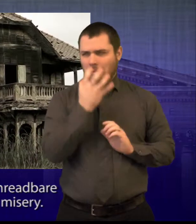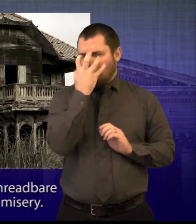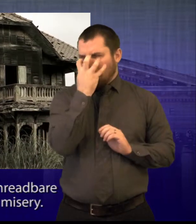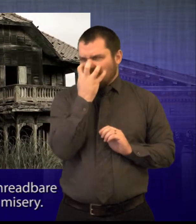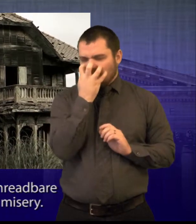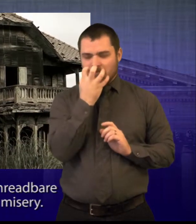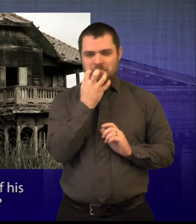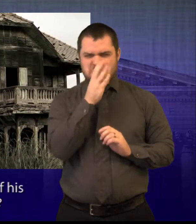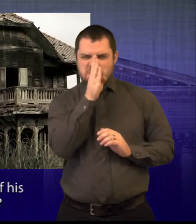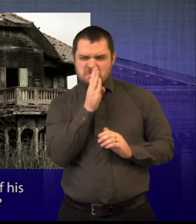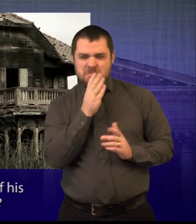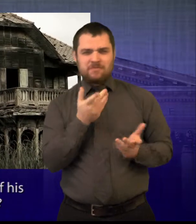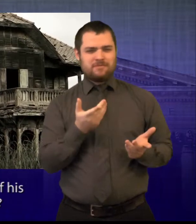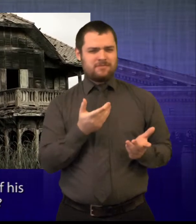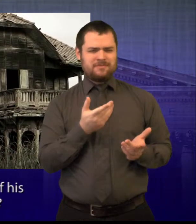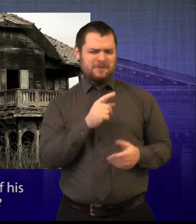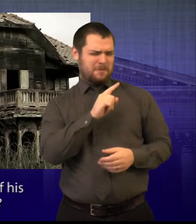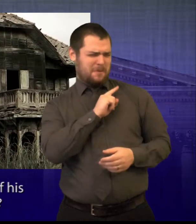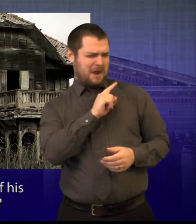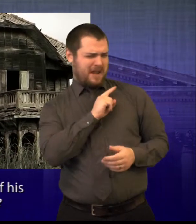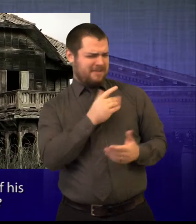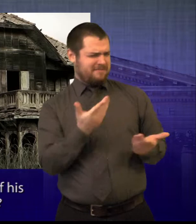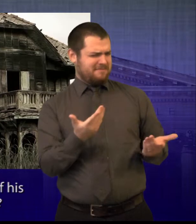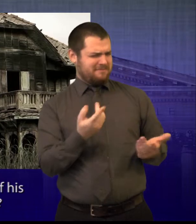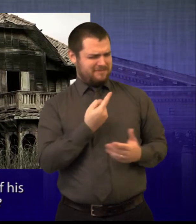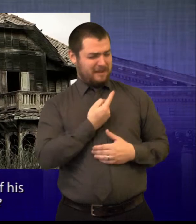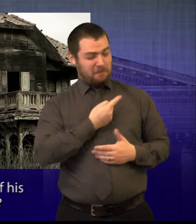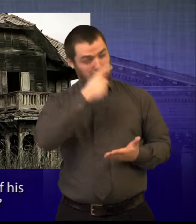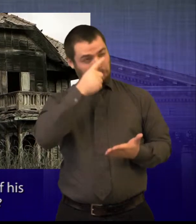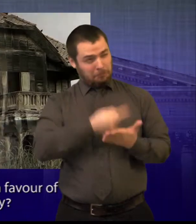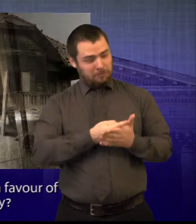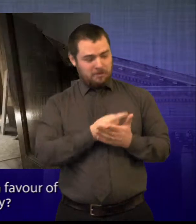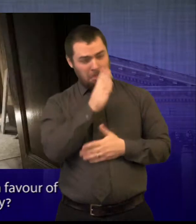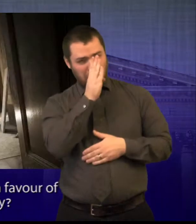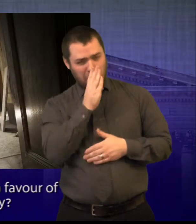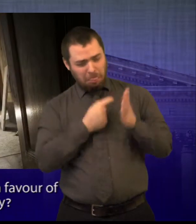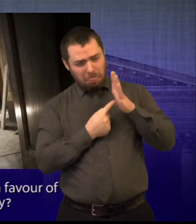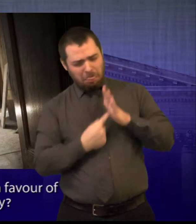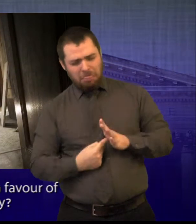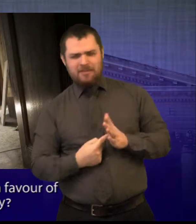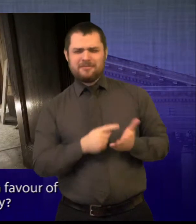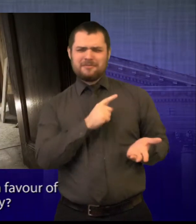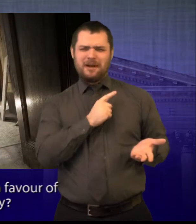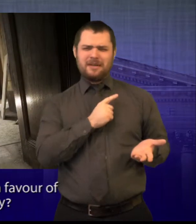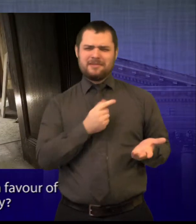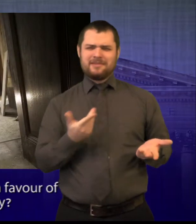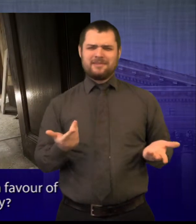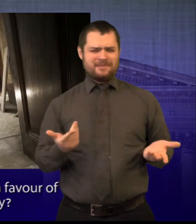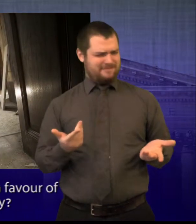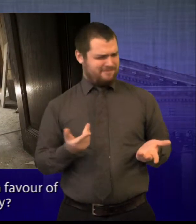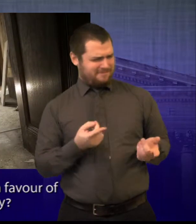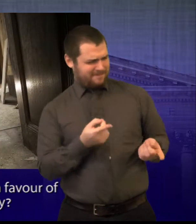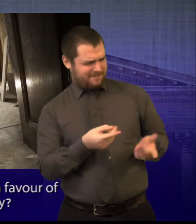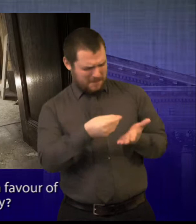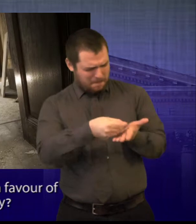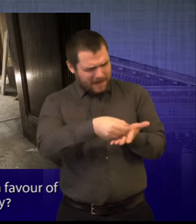misery. What was the purpose of his self-imposed misery? What could possibly be said in favour